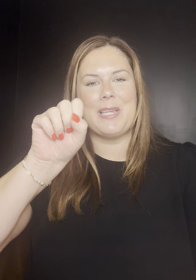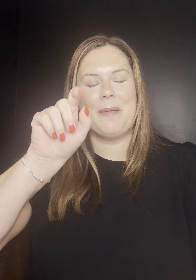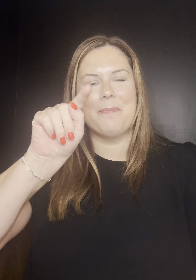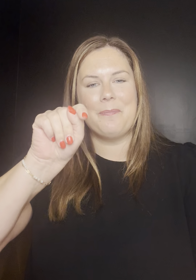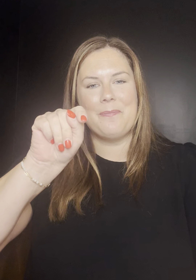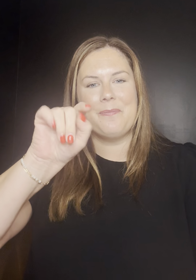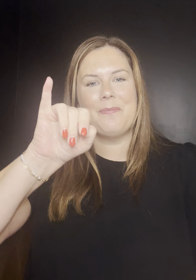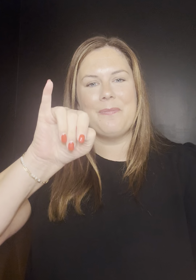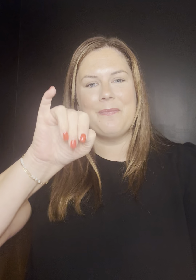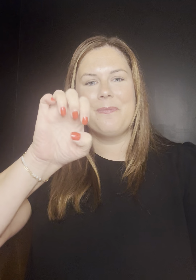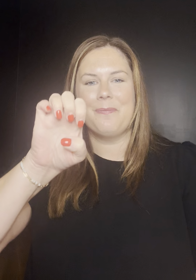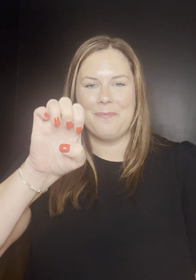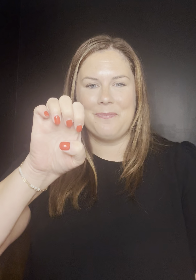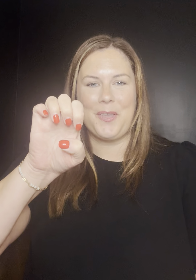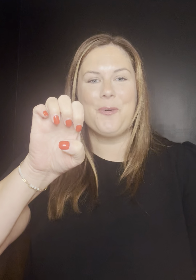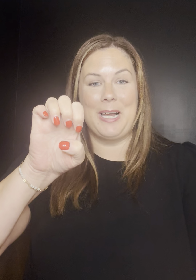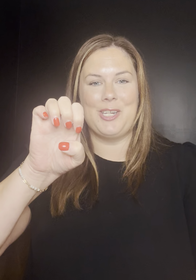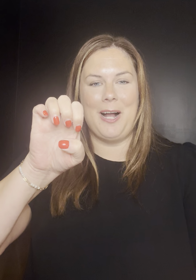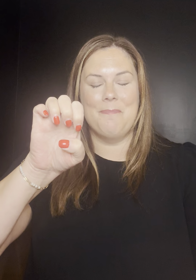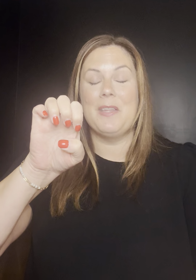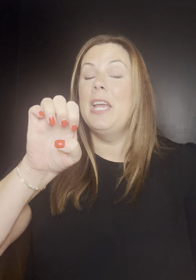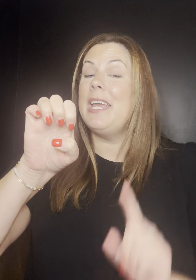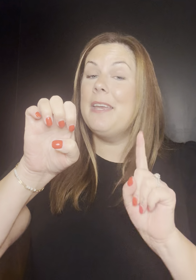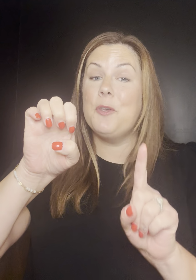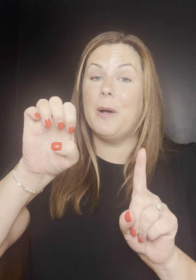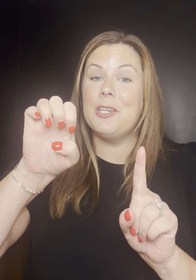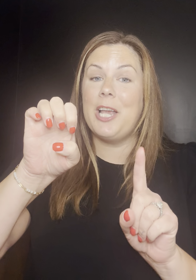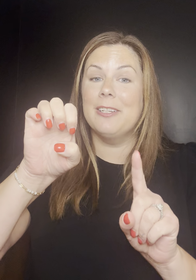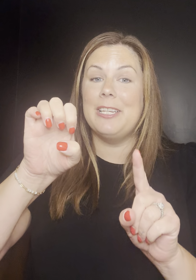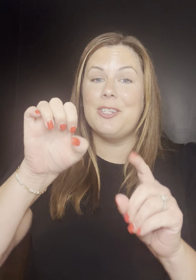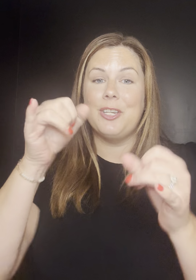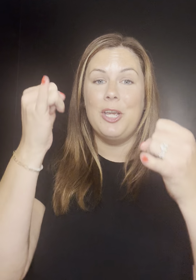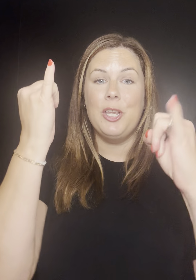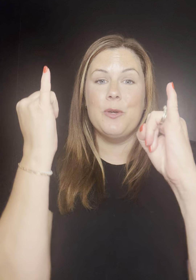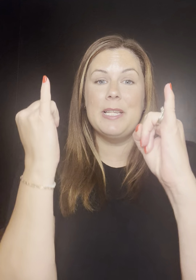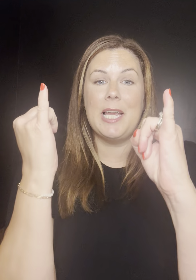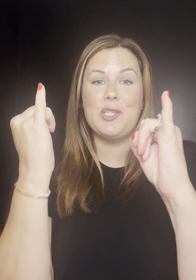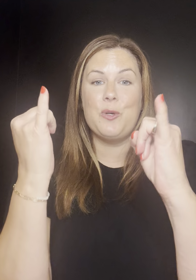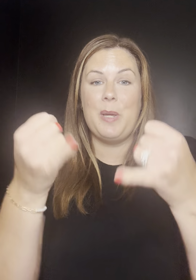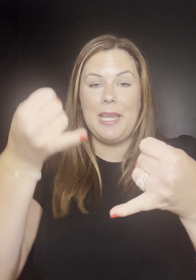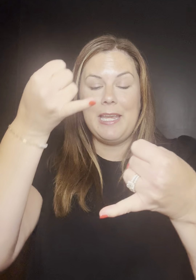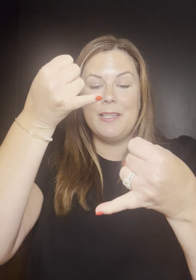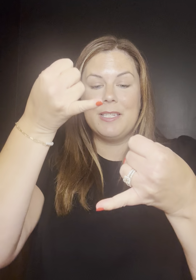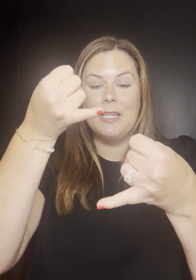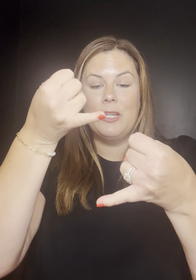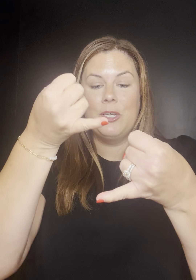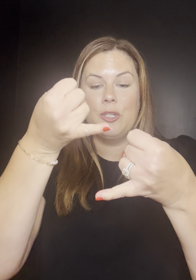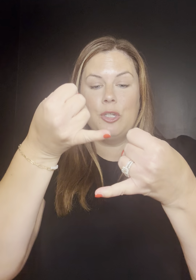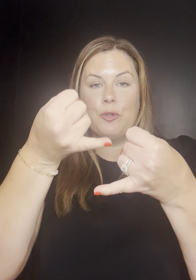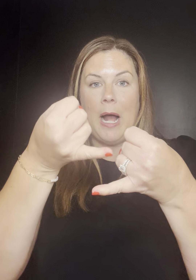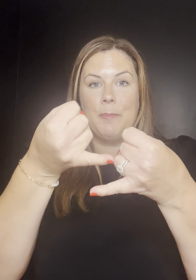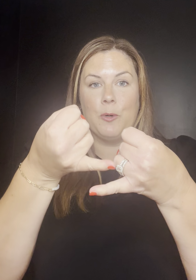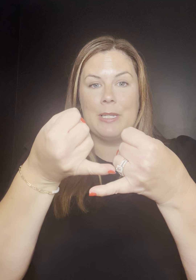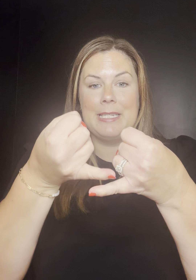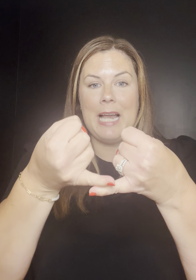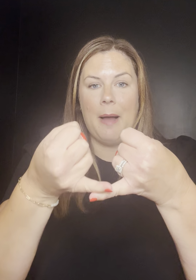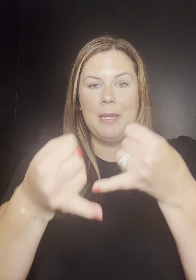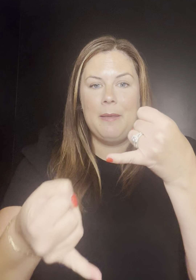name. Great job. If you want a challenge, you can take 2 pinkies, drop your dominant